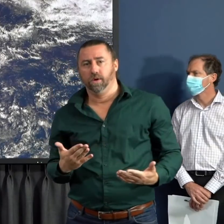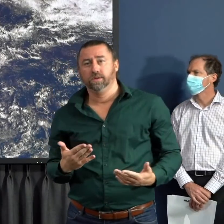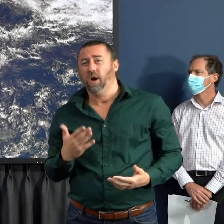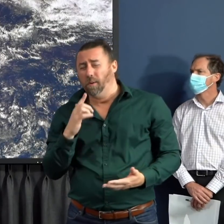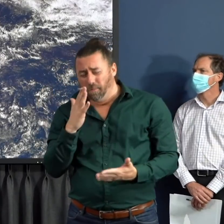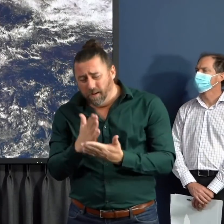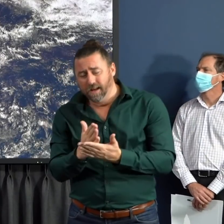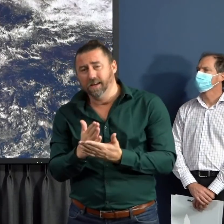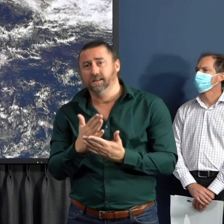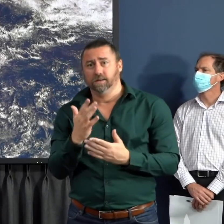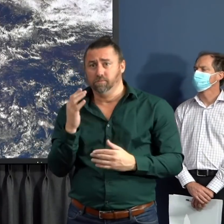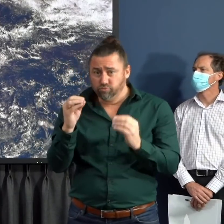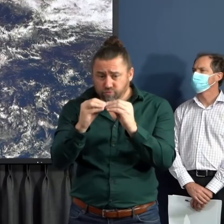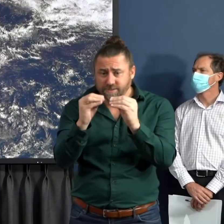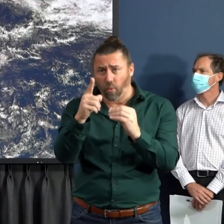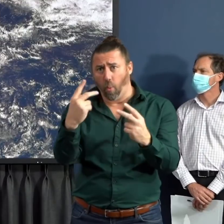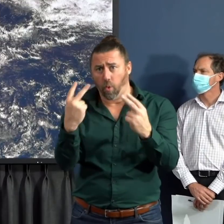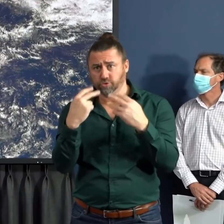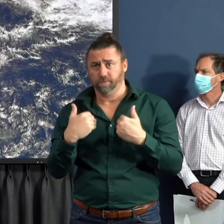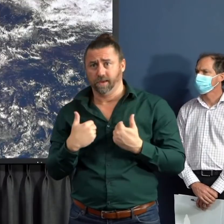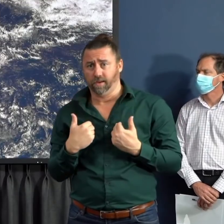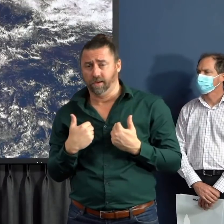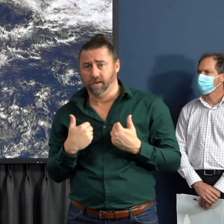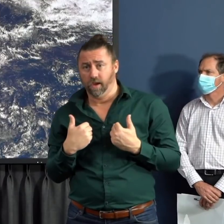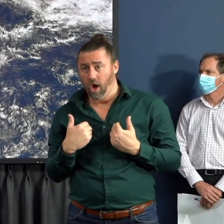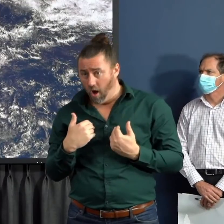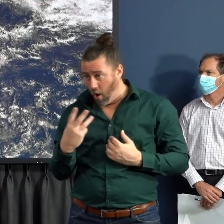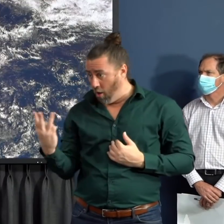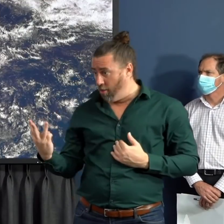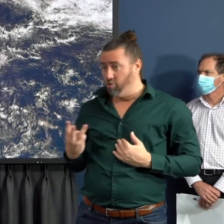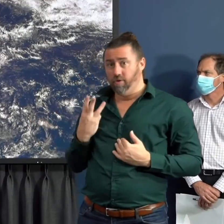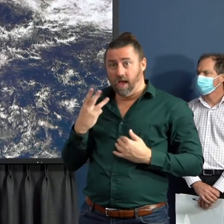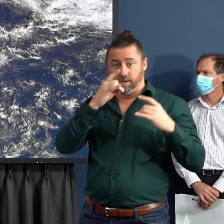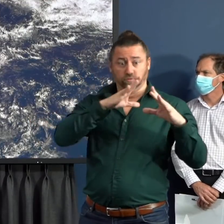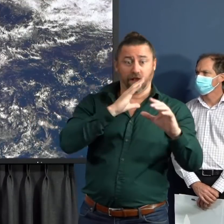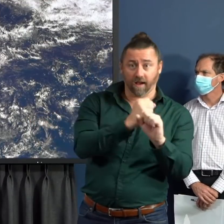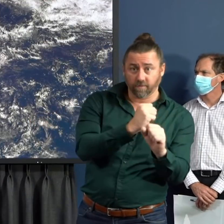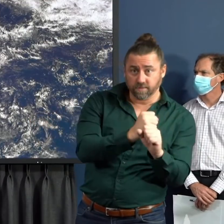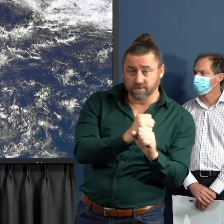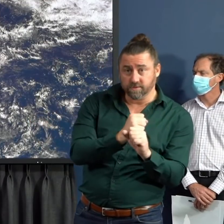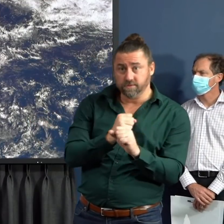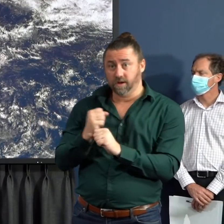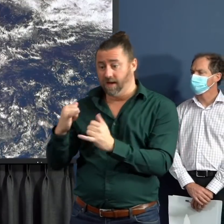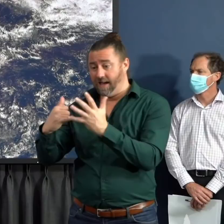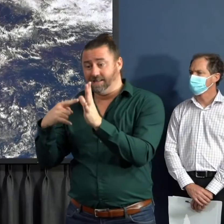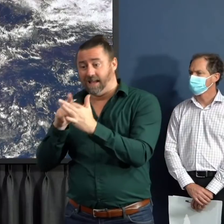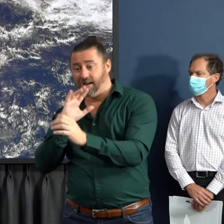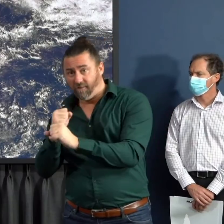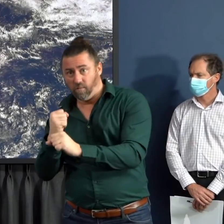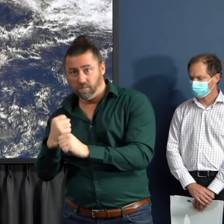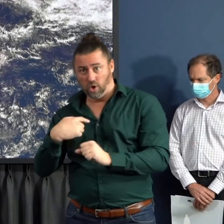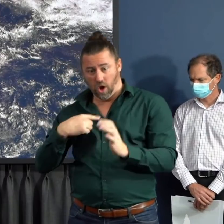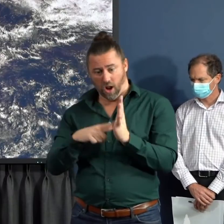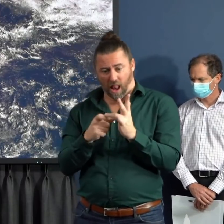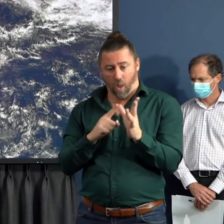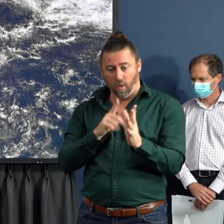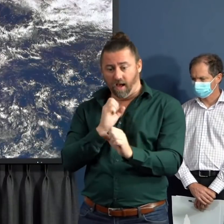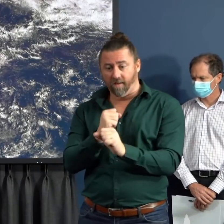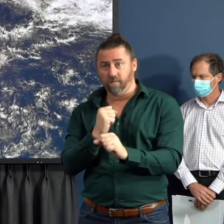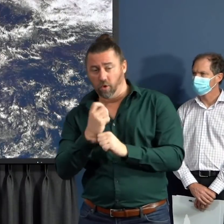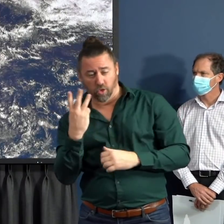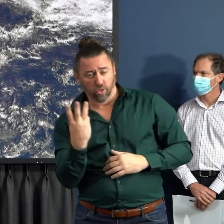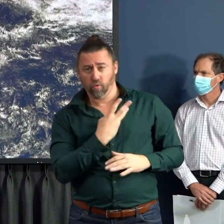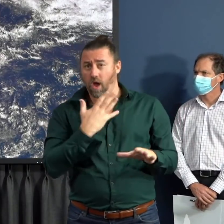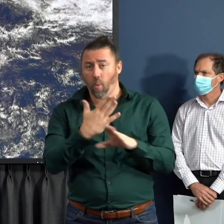that the three levels of government are working exceptionally well together. We have been through natural disasters